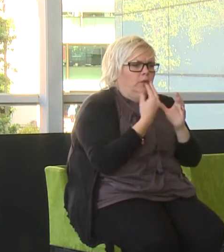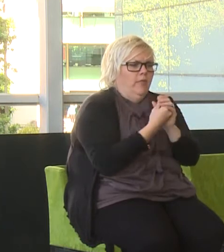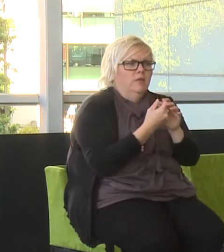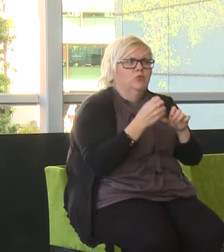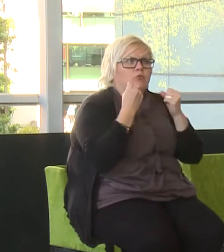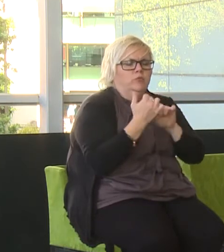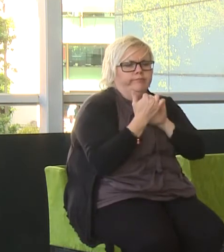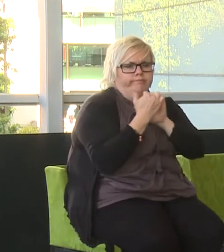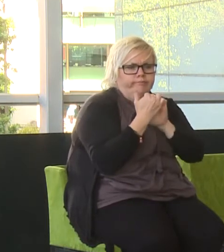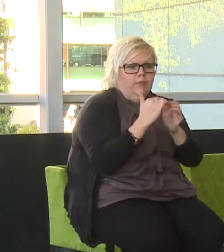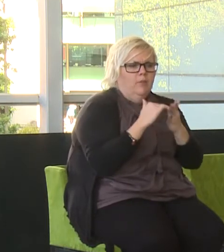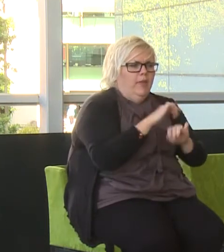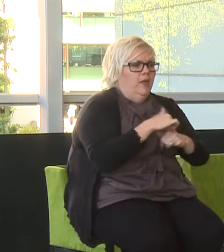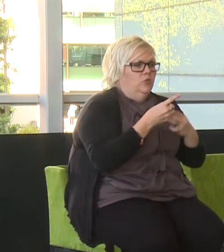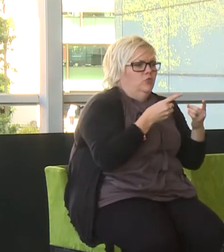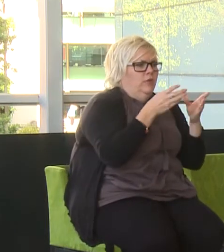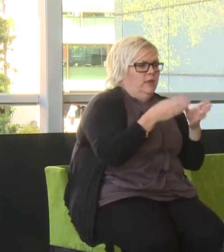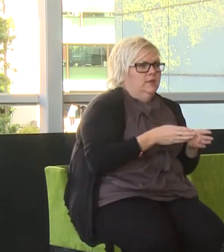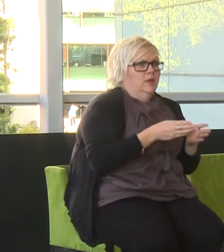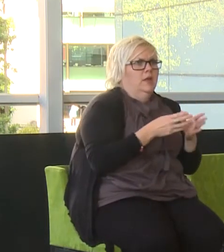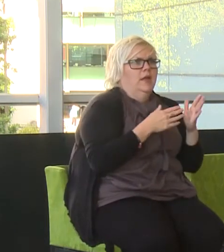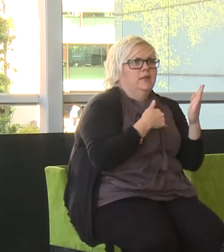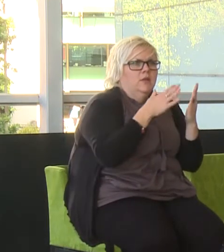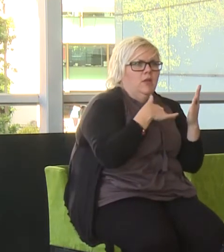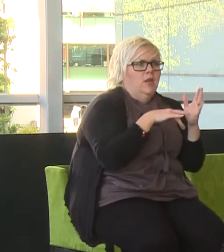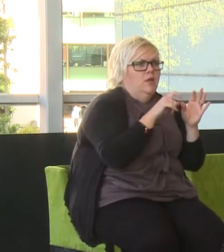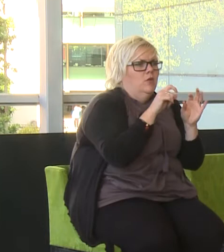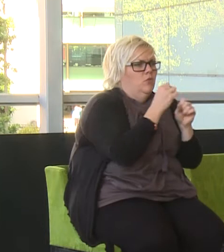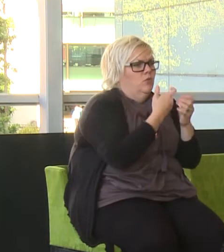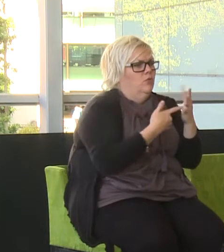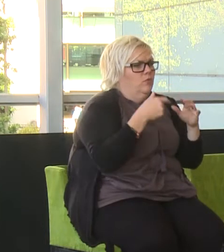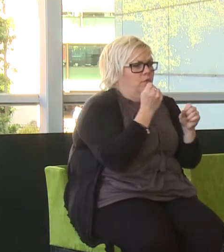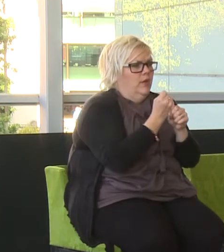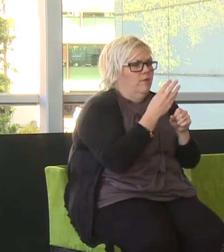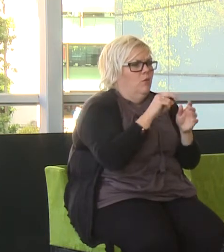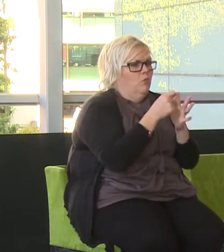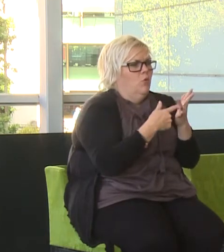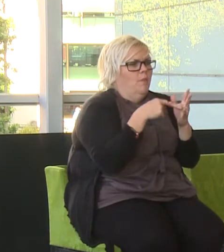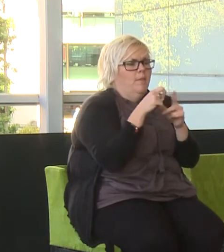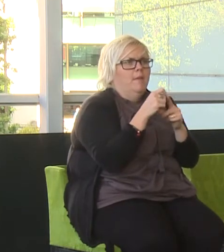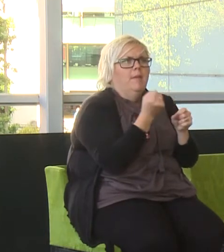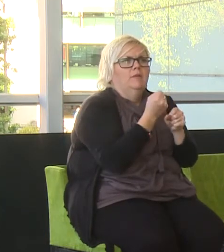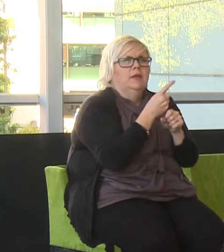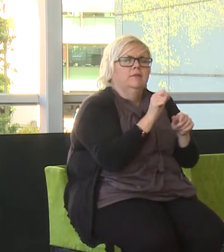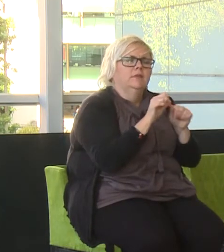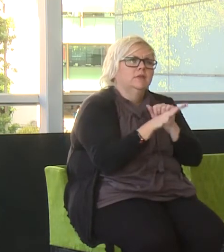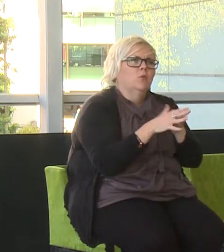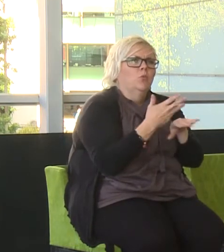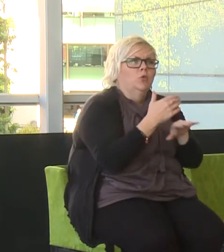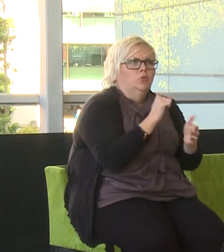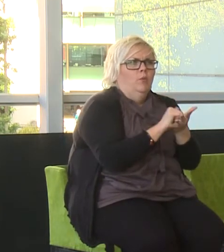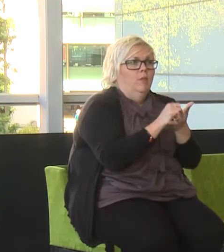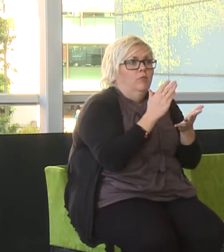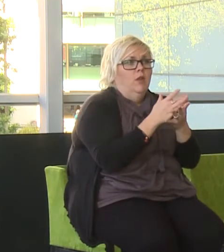Richard Hobbs, art director, Bev Dunn, decorator, Breck Beecham from prop manufacturing, and his incredible workshop of